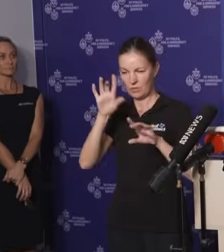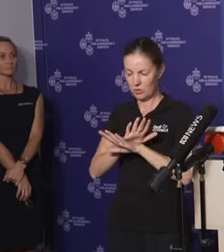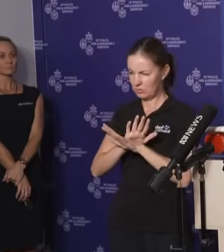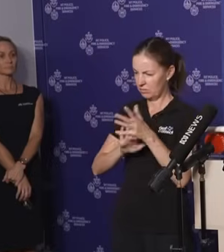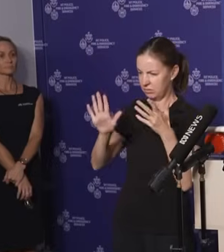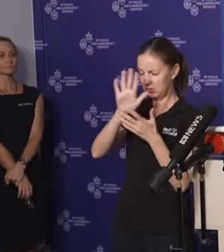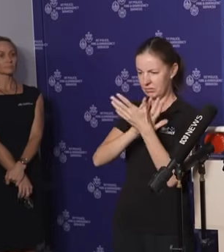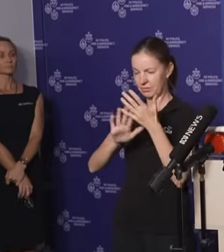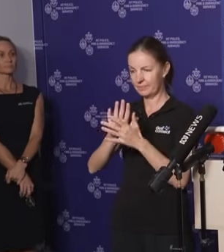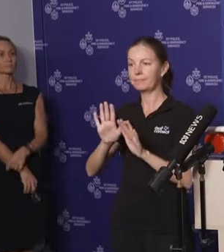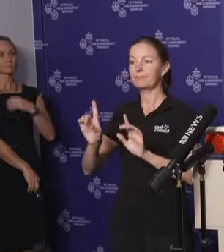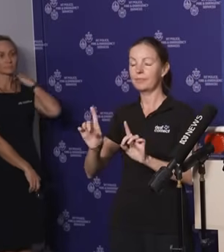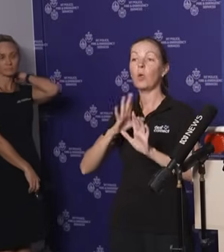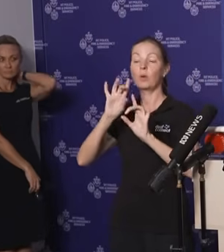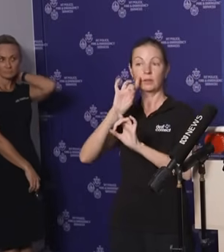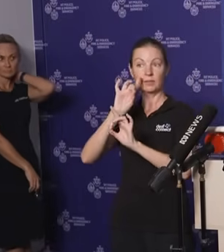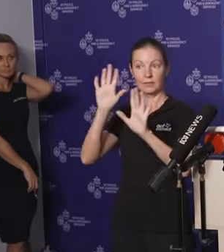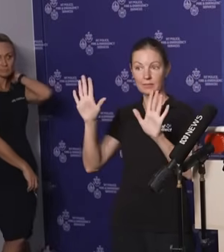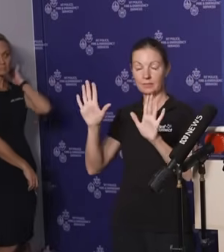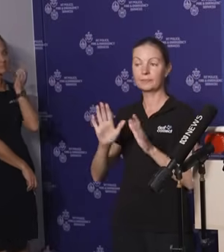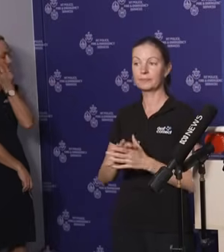make it very clear to everybody.